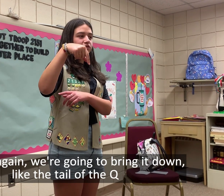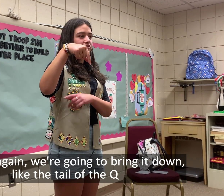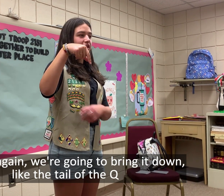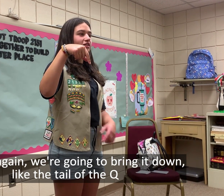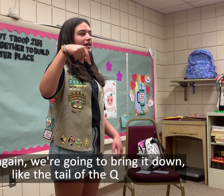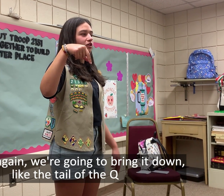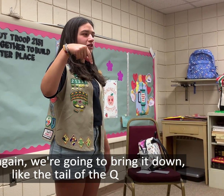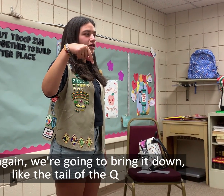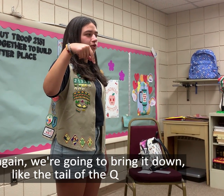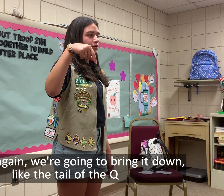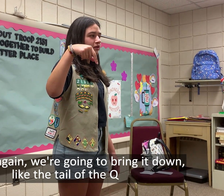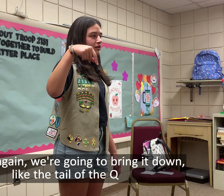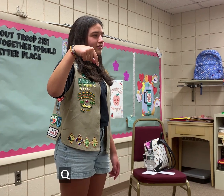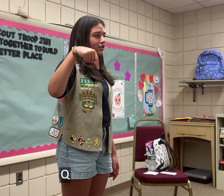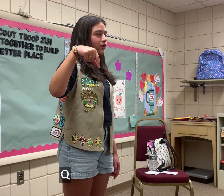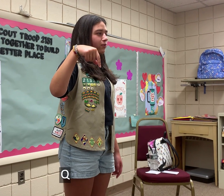like the tail of the Q. Q.